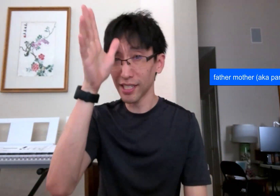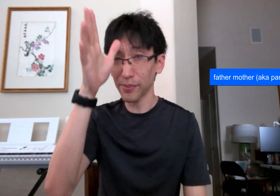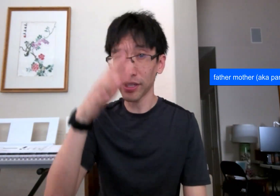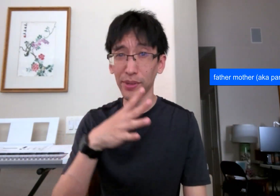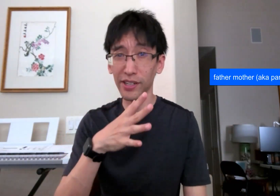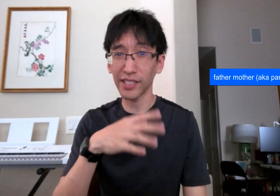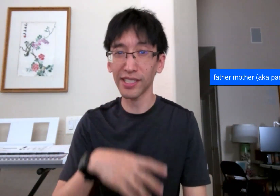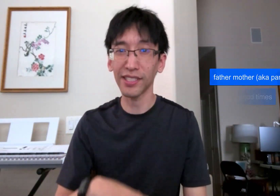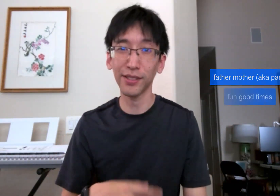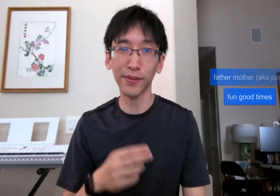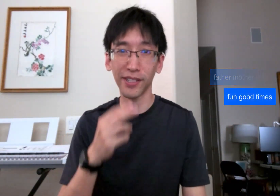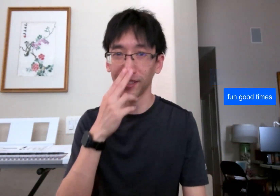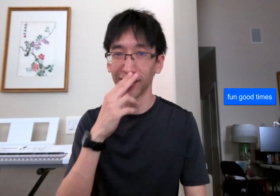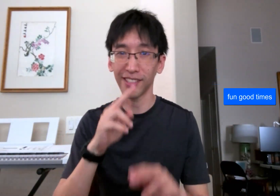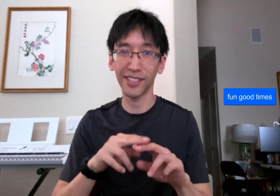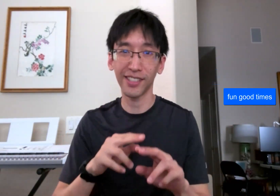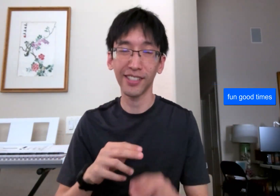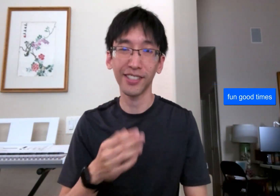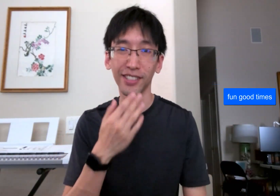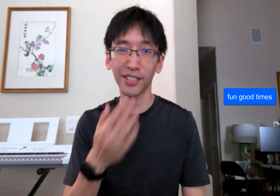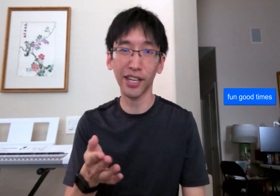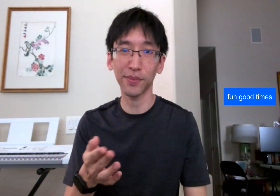sneak up on the parents. It was fun. It's good times.